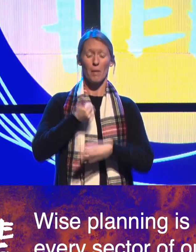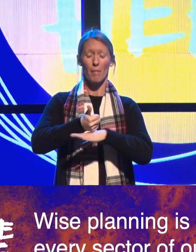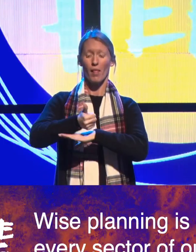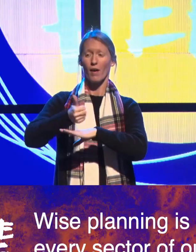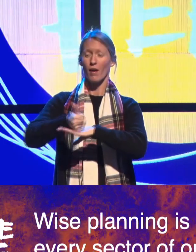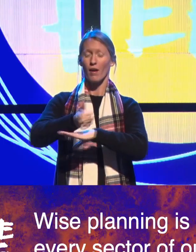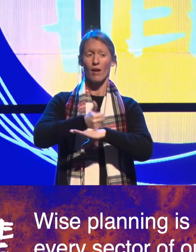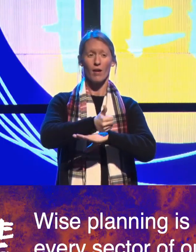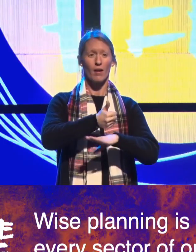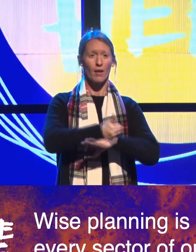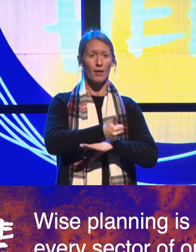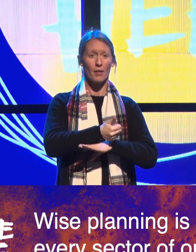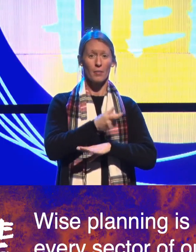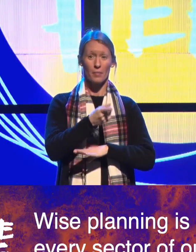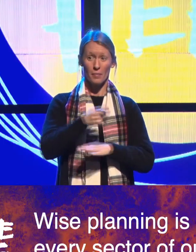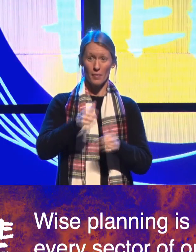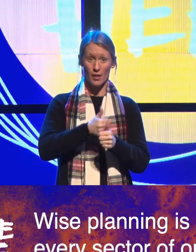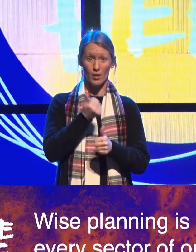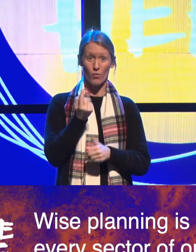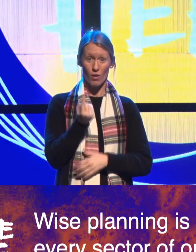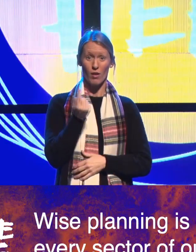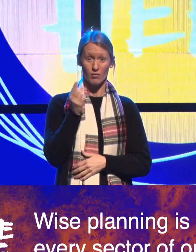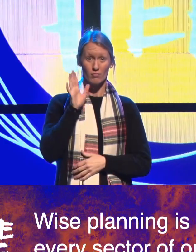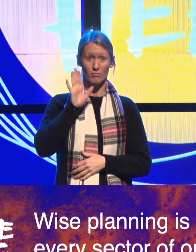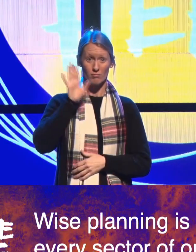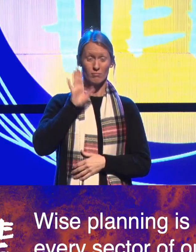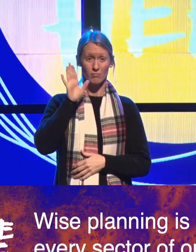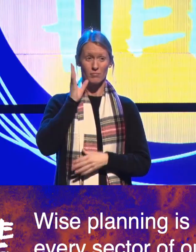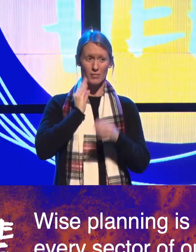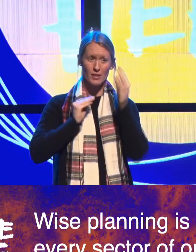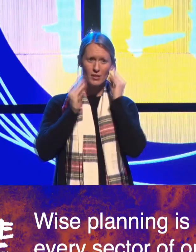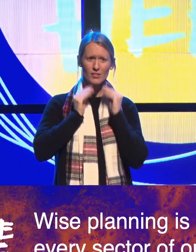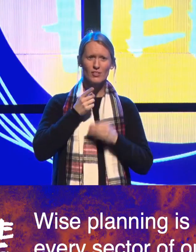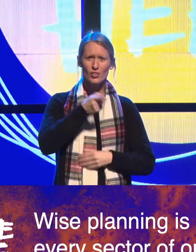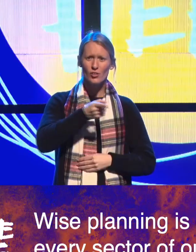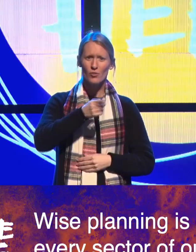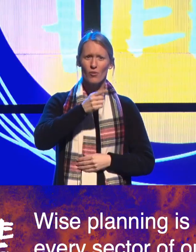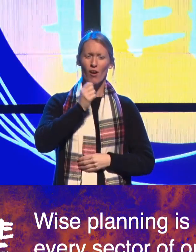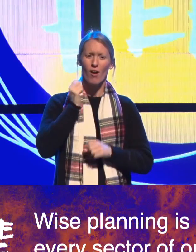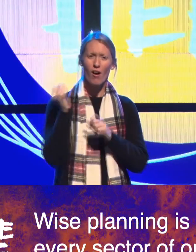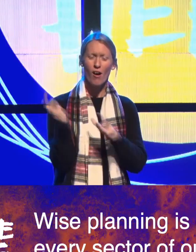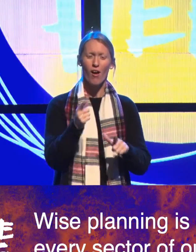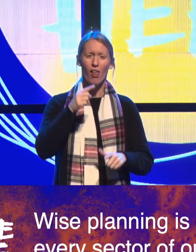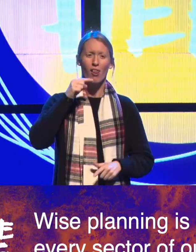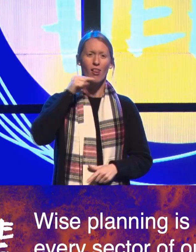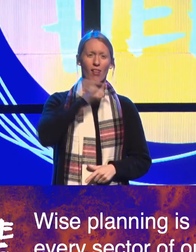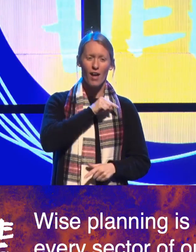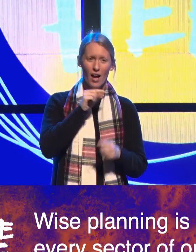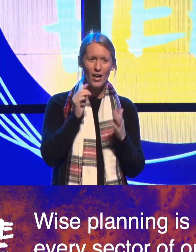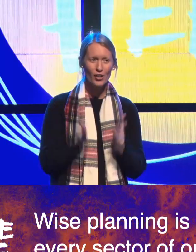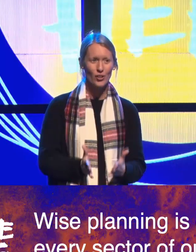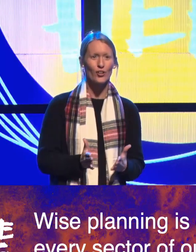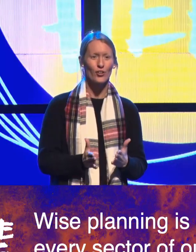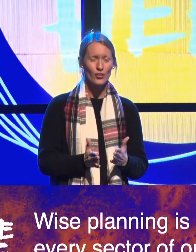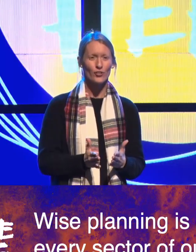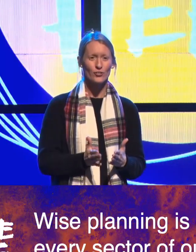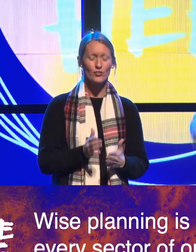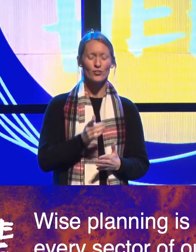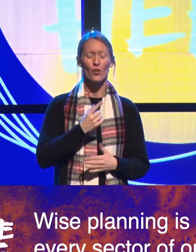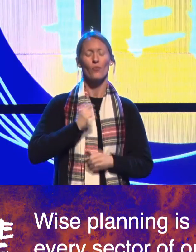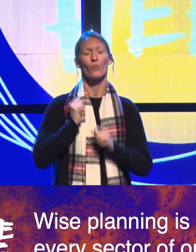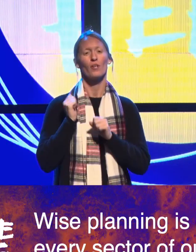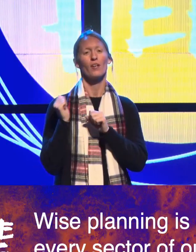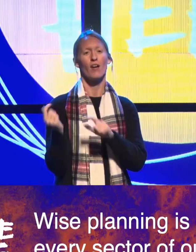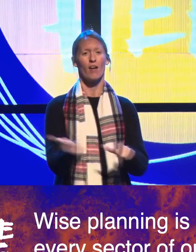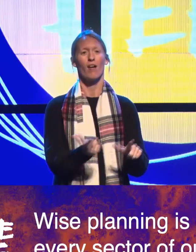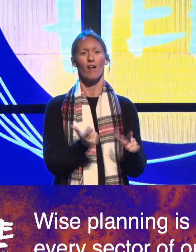else. Anybody? Y'all are liars. You are liars. We all have